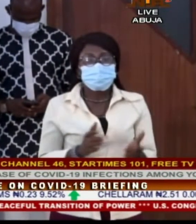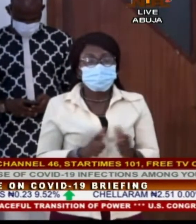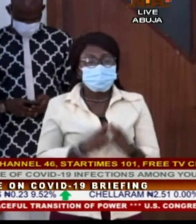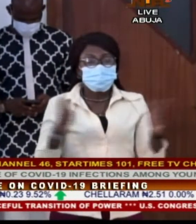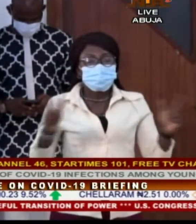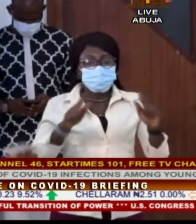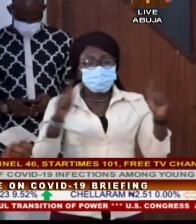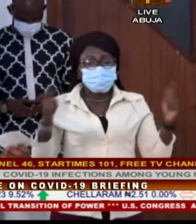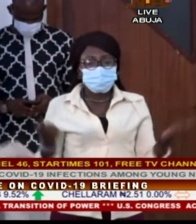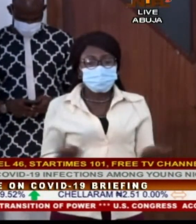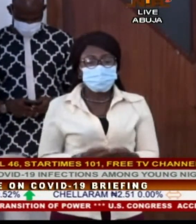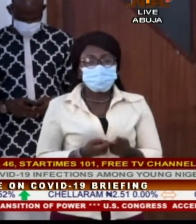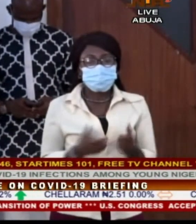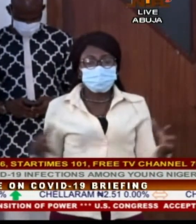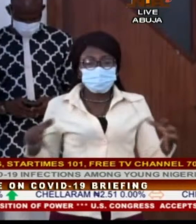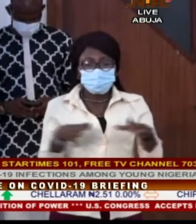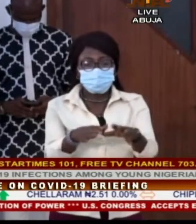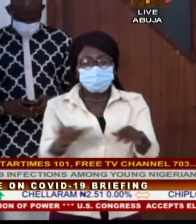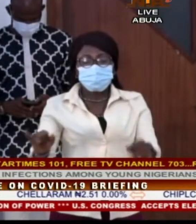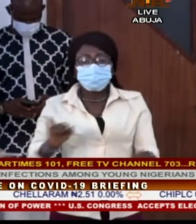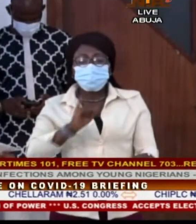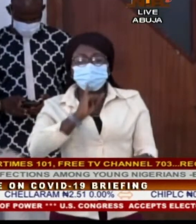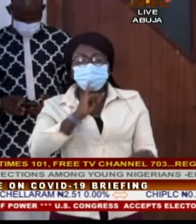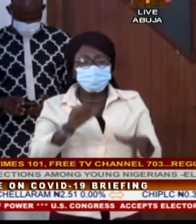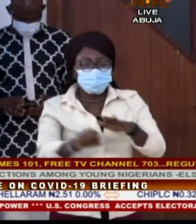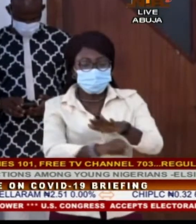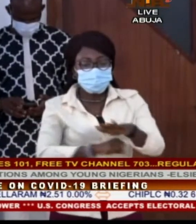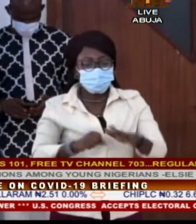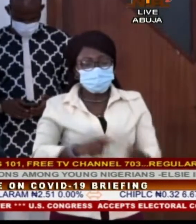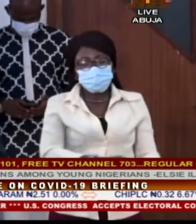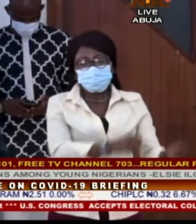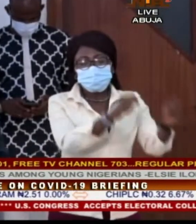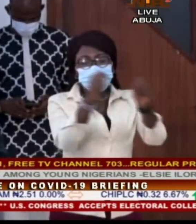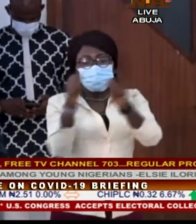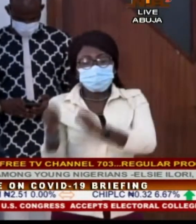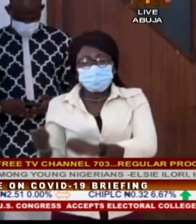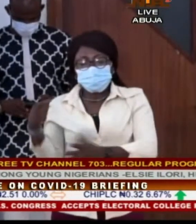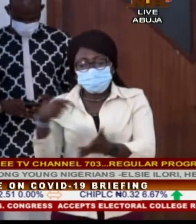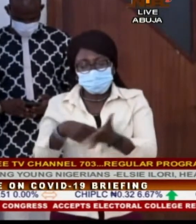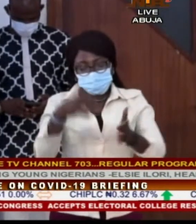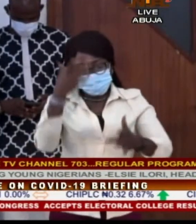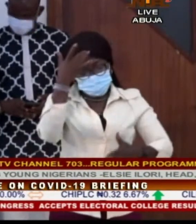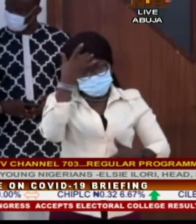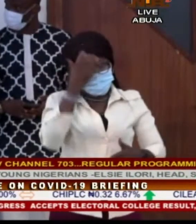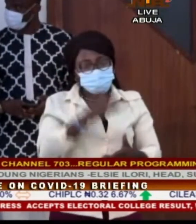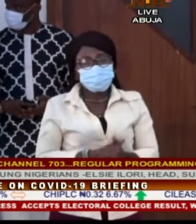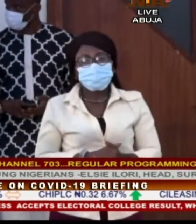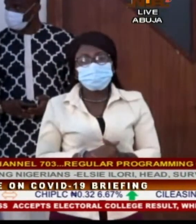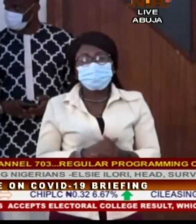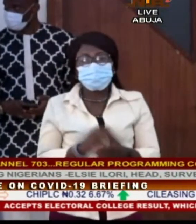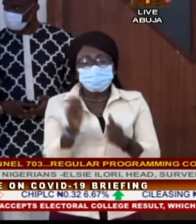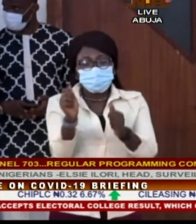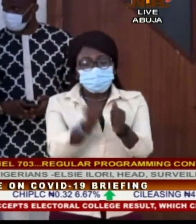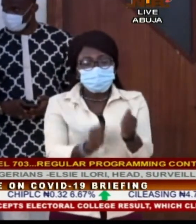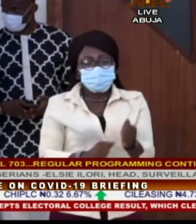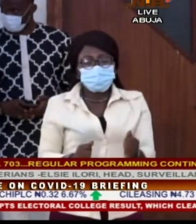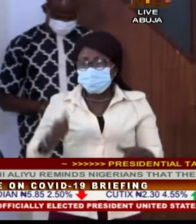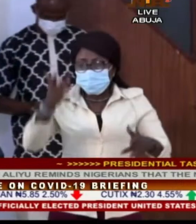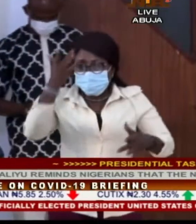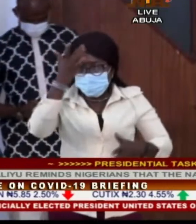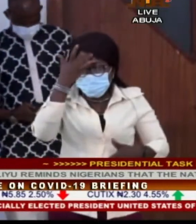what this simply means is that we are, at this point, endangering our parents,